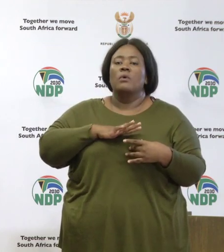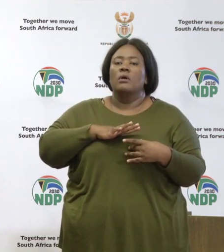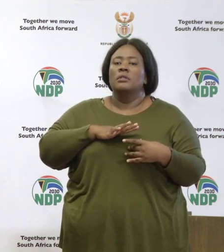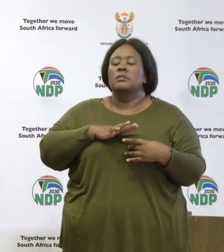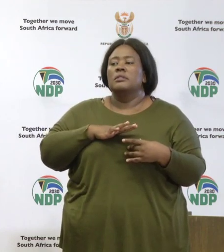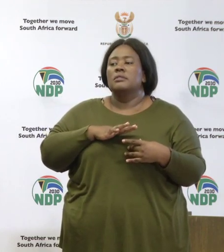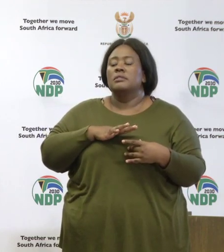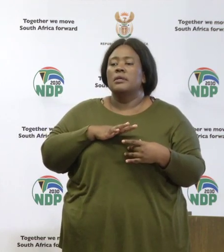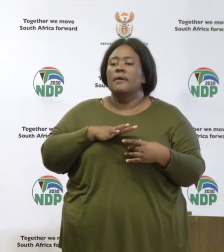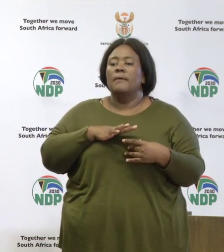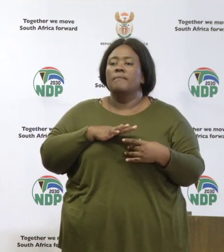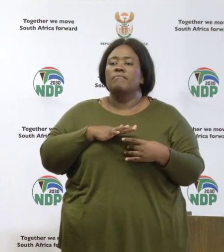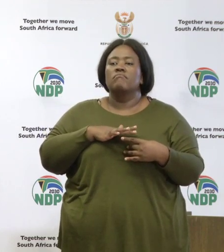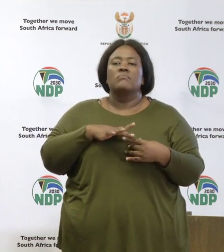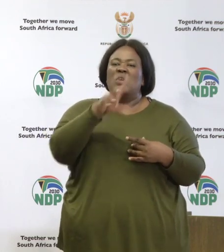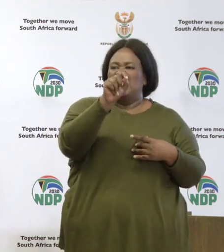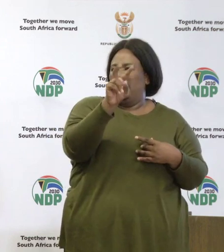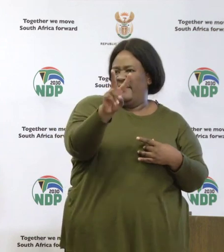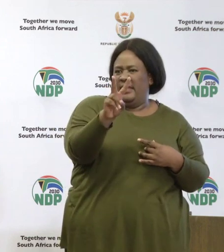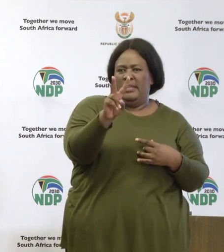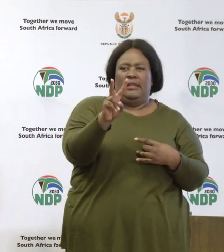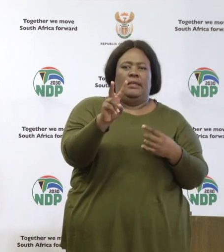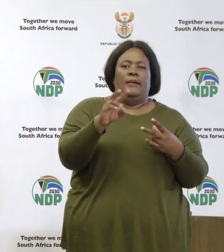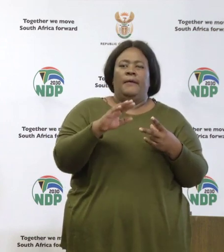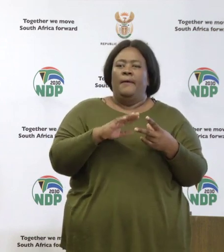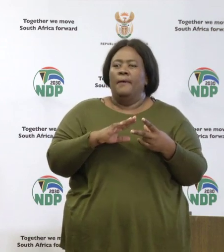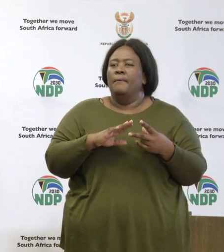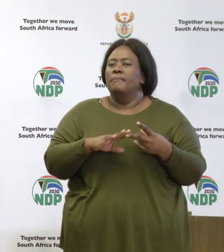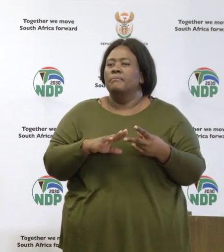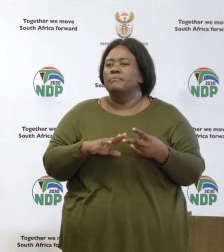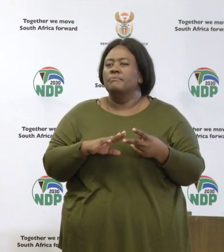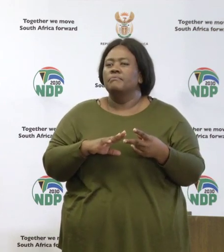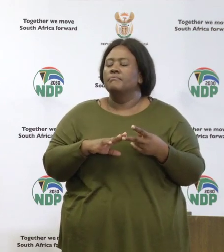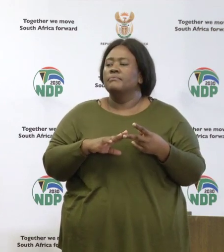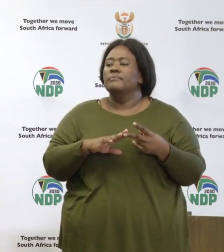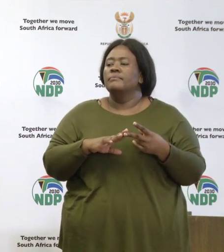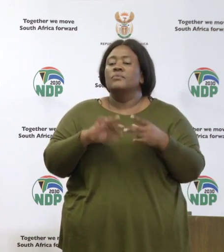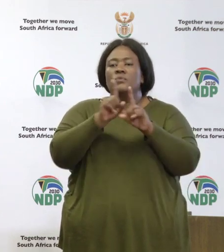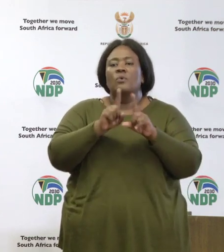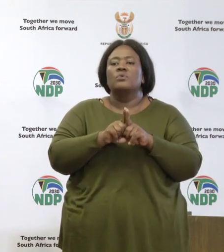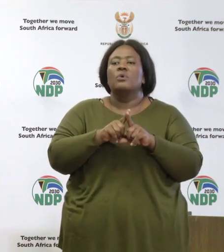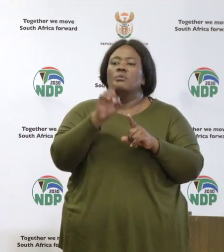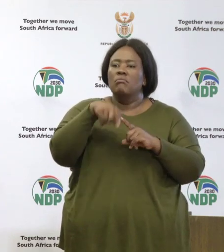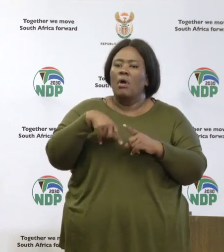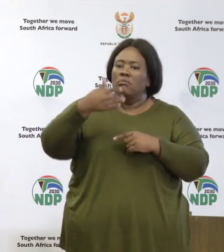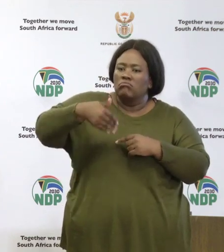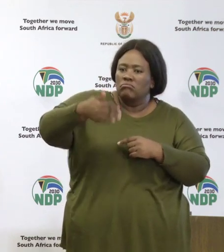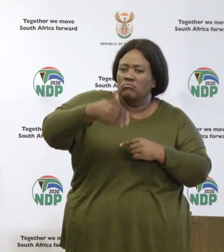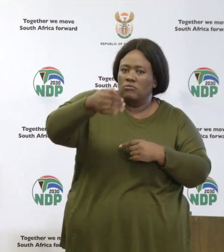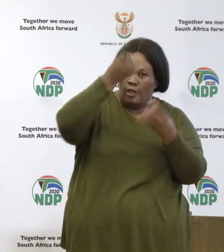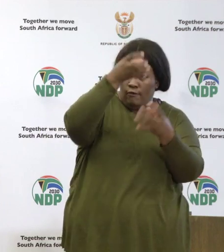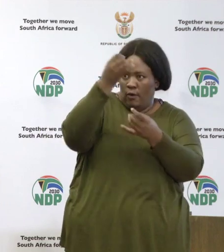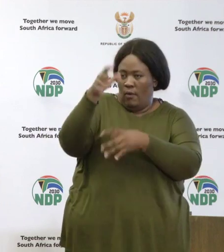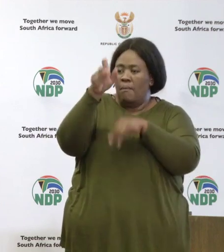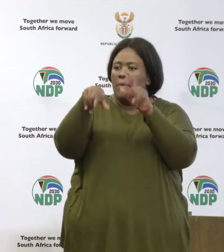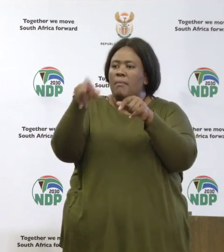for those television stations that are running here to run messages on a regular basis so people know where they